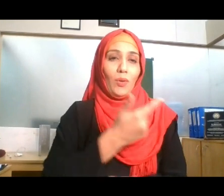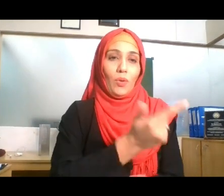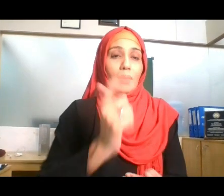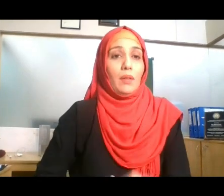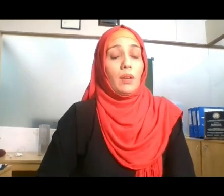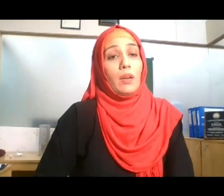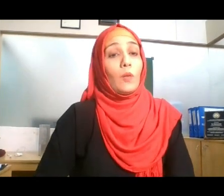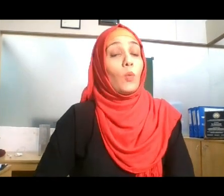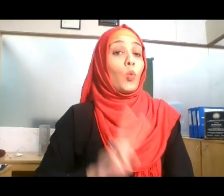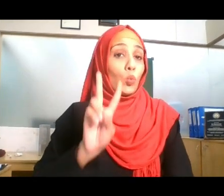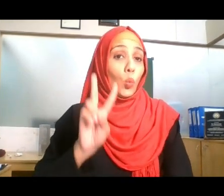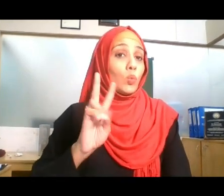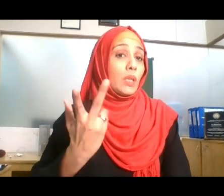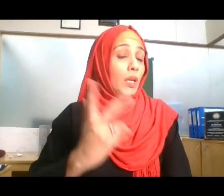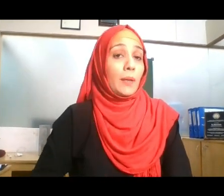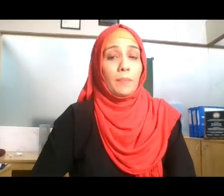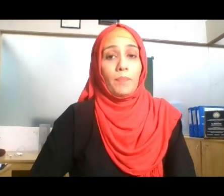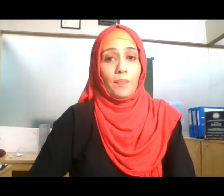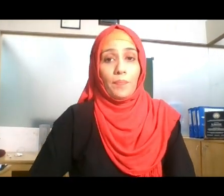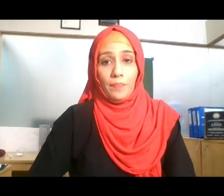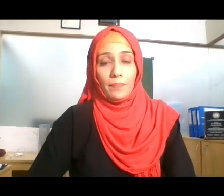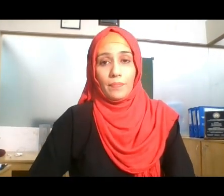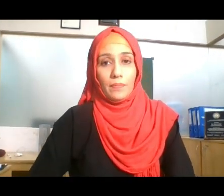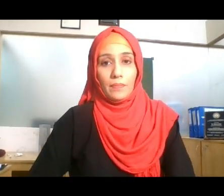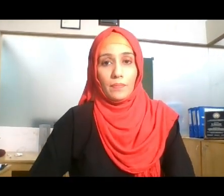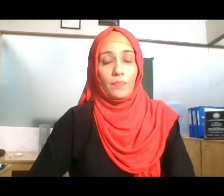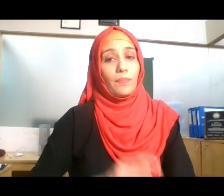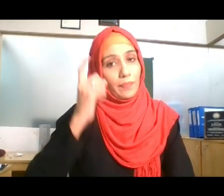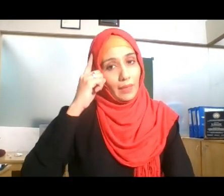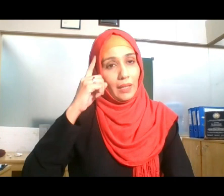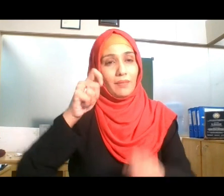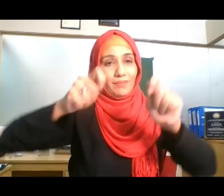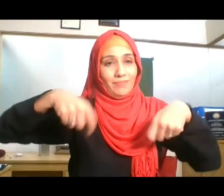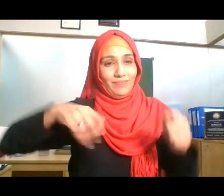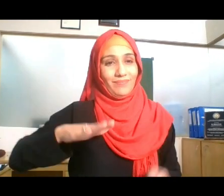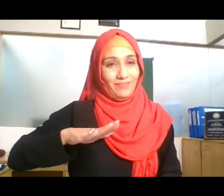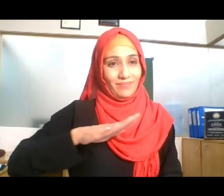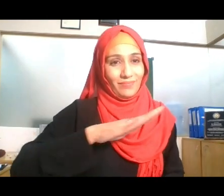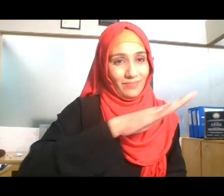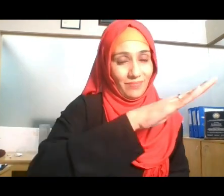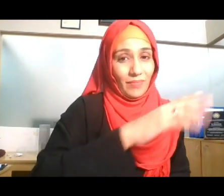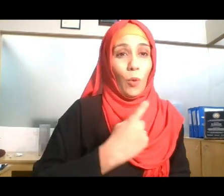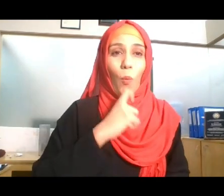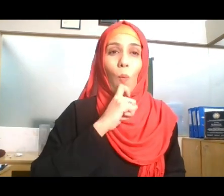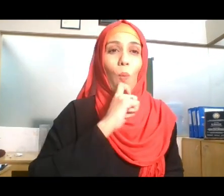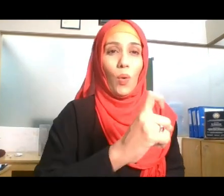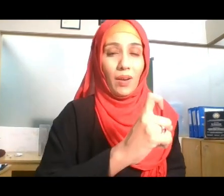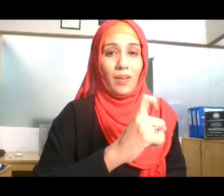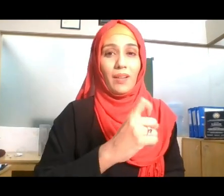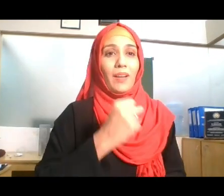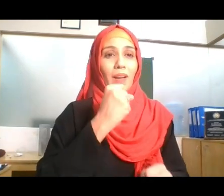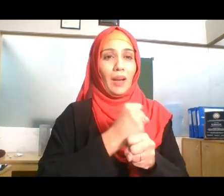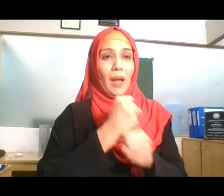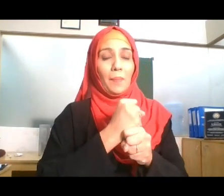Secondly, the First Lady talked about the ramps in the instructions that were given by the State Bank